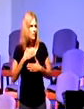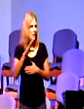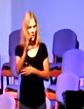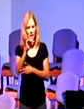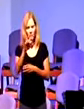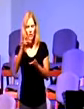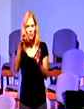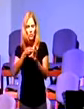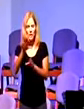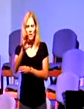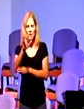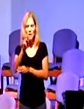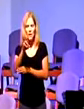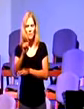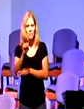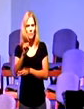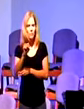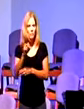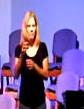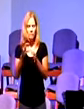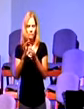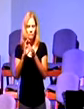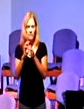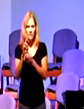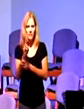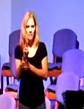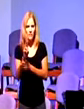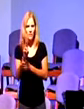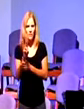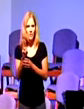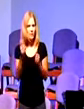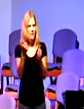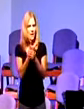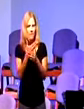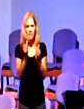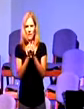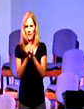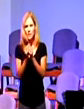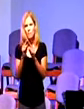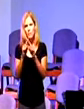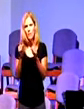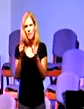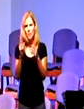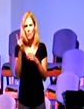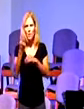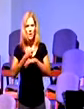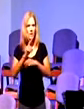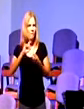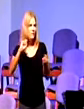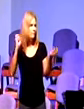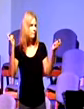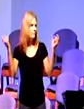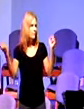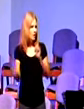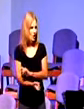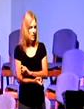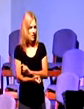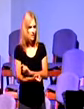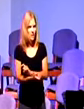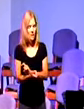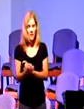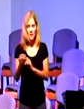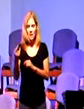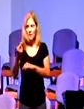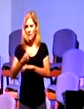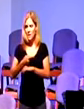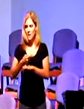clubs. We were absolutely inseparable. We did everything together. But of course, one day everything changed. And on that day,